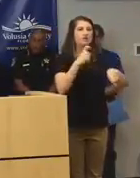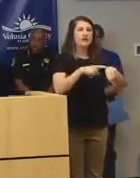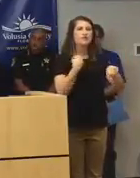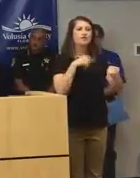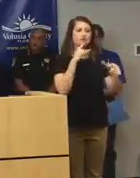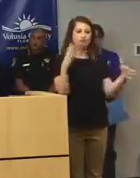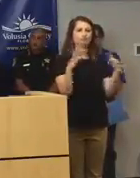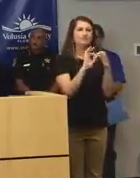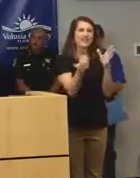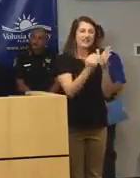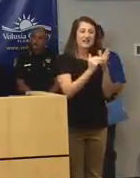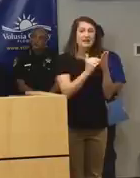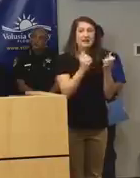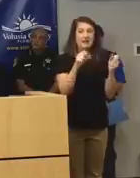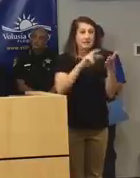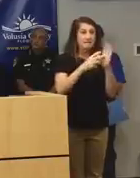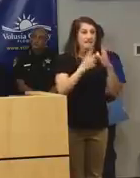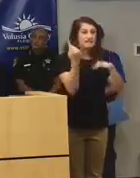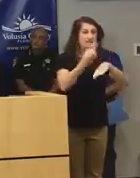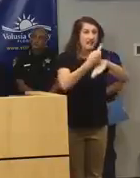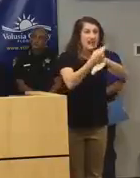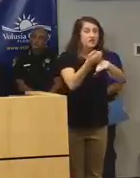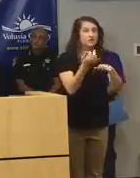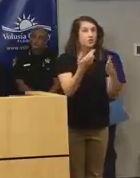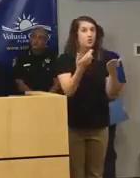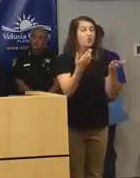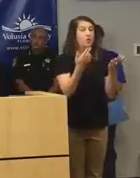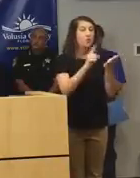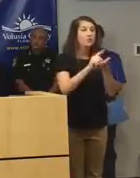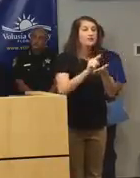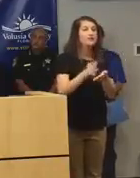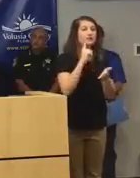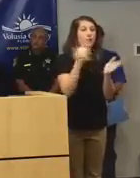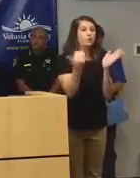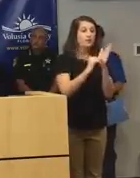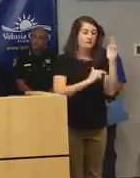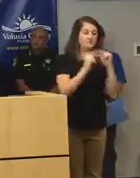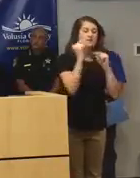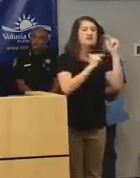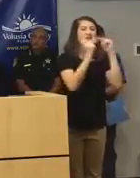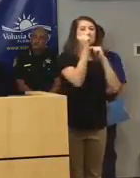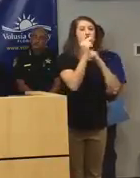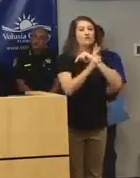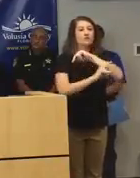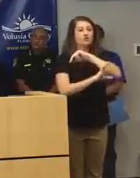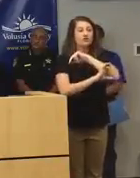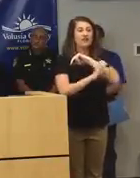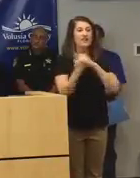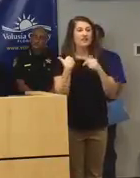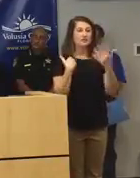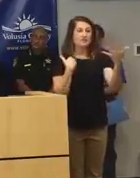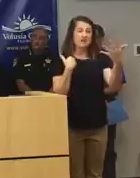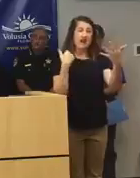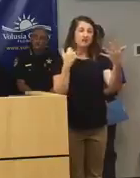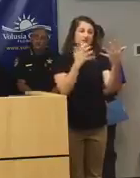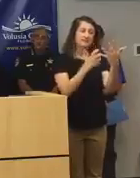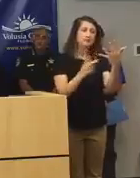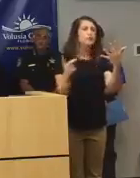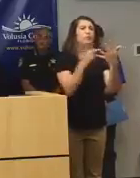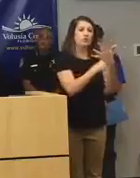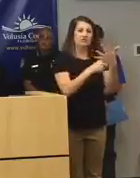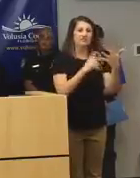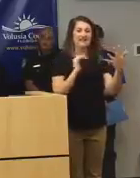restore. That could mean days, that could be weeks for a rebuild. I'll be very frank with you. Volusia County was one of the 5 hardest hit in the Duke